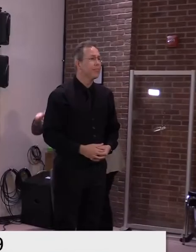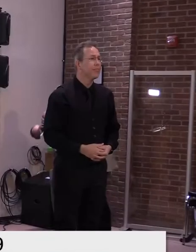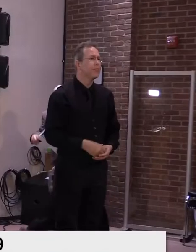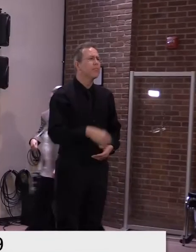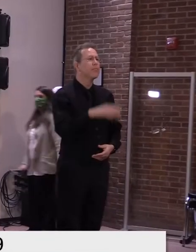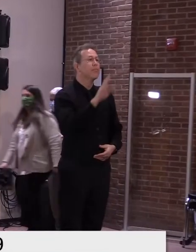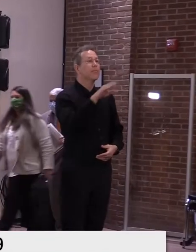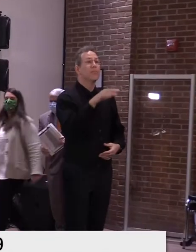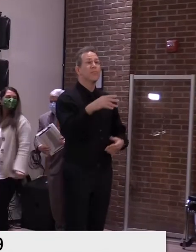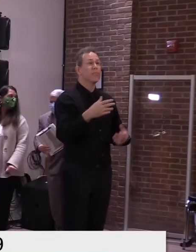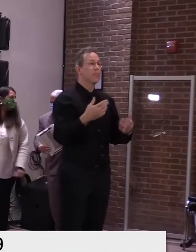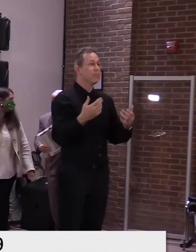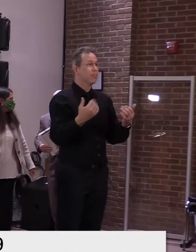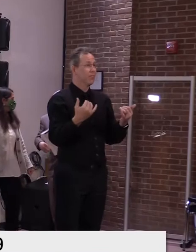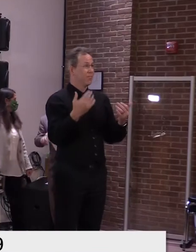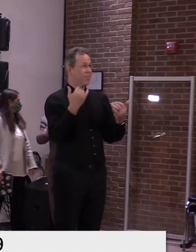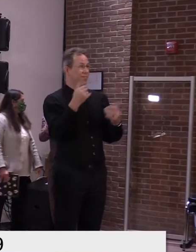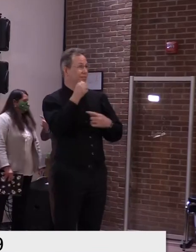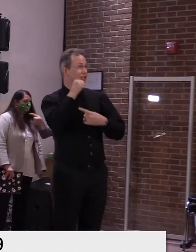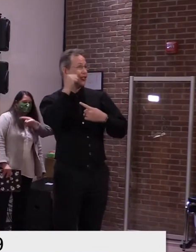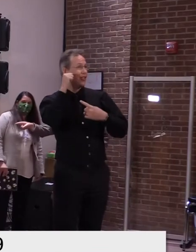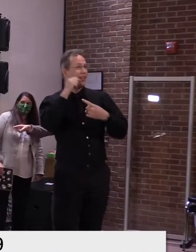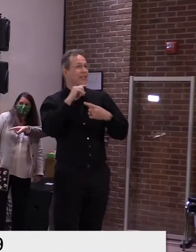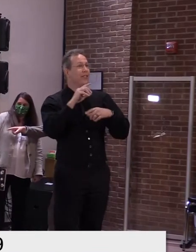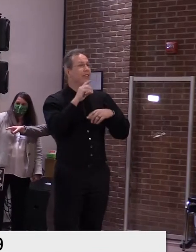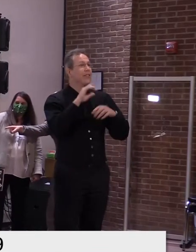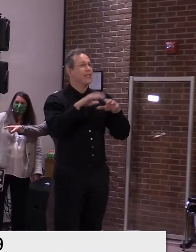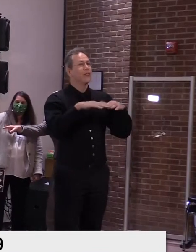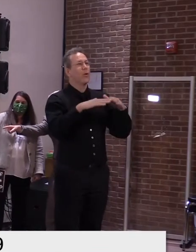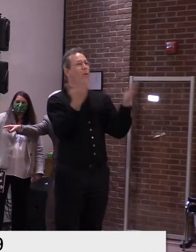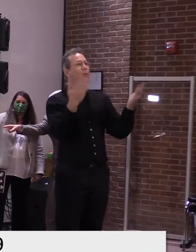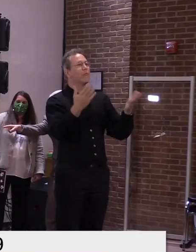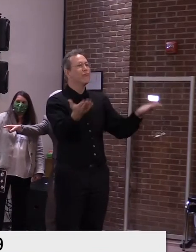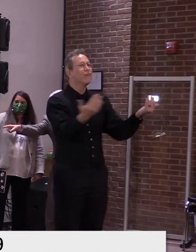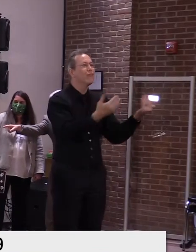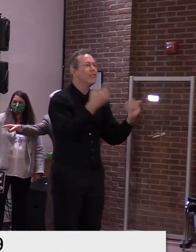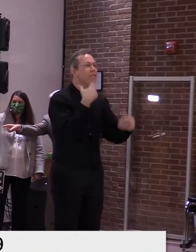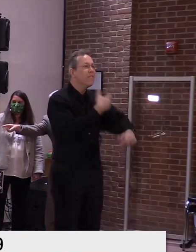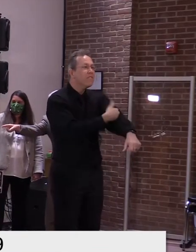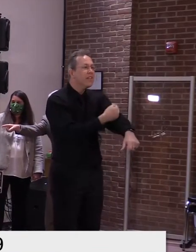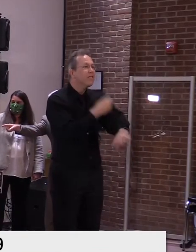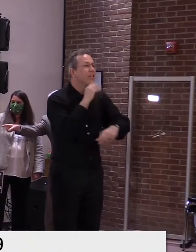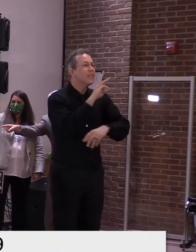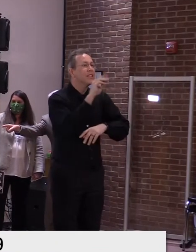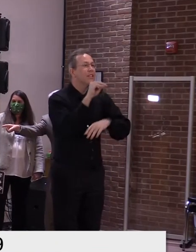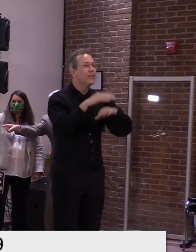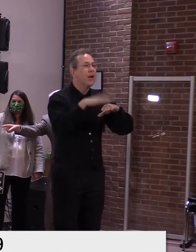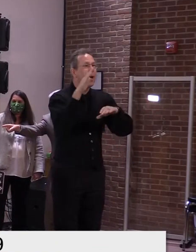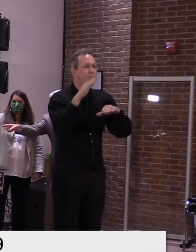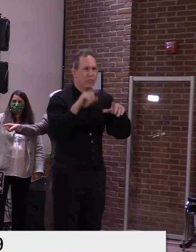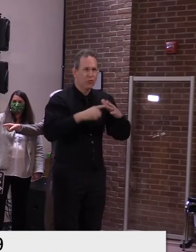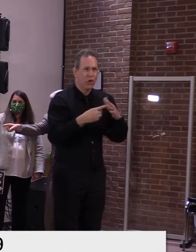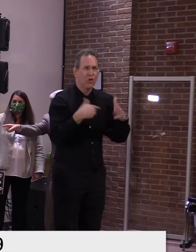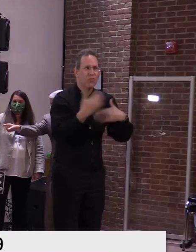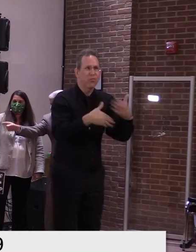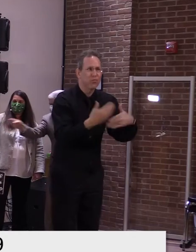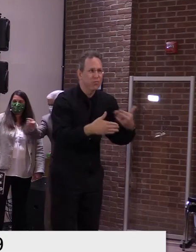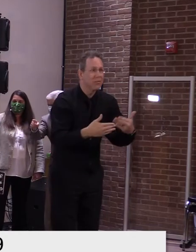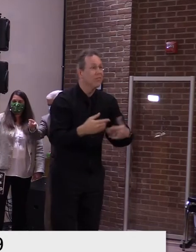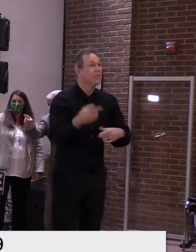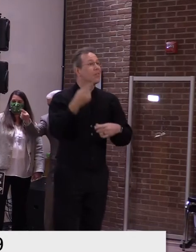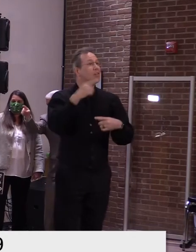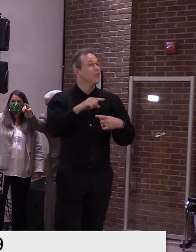you know, yesterday we opened up vaccinations to those 60 and older, and on Monday we'll move to 50